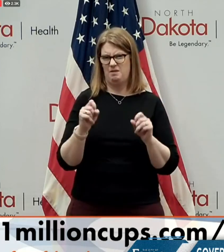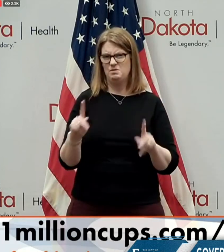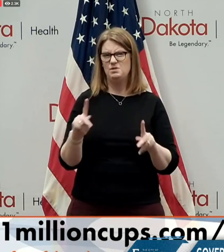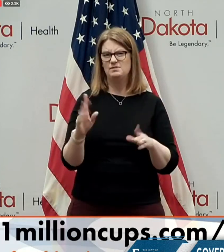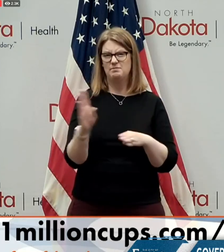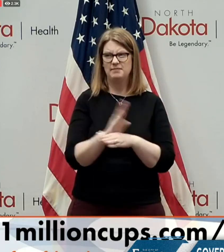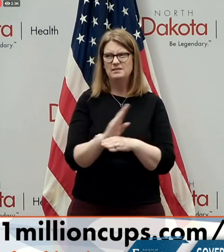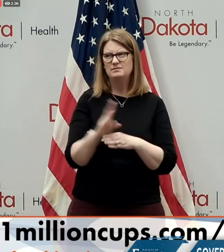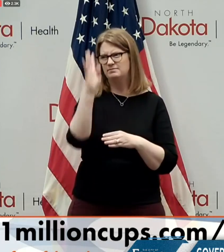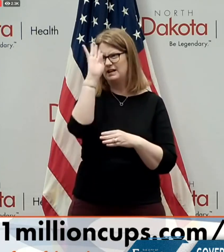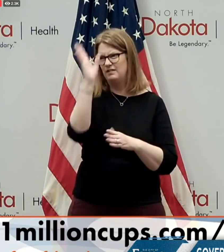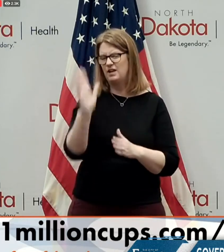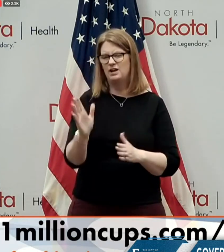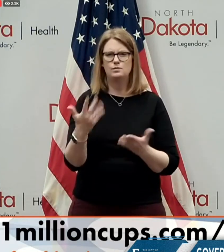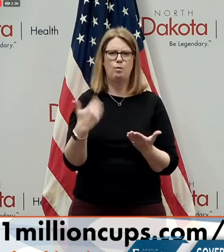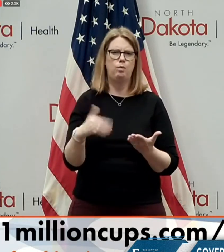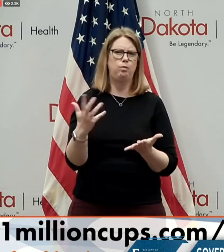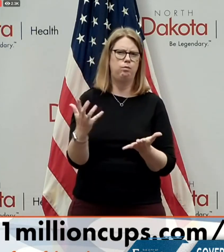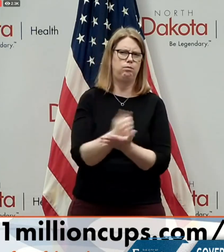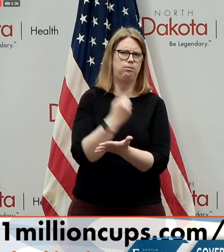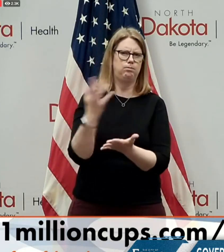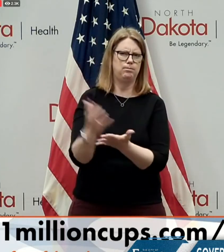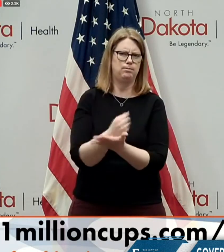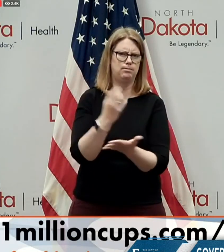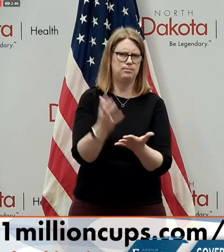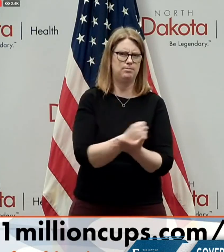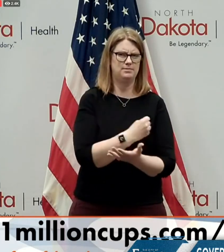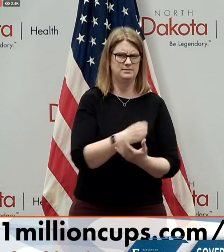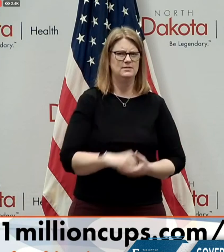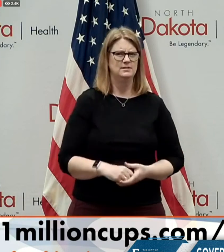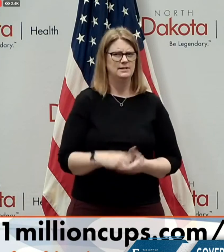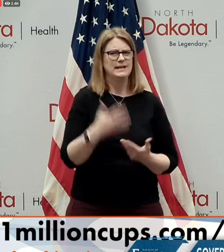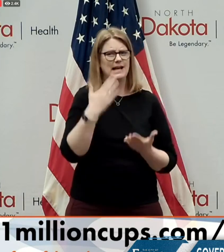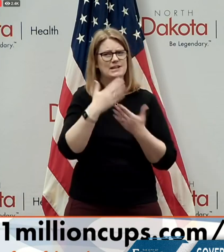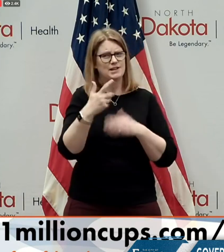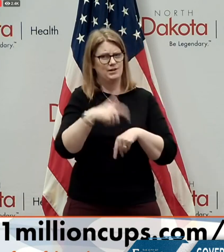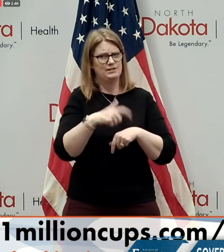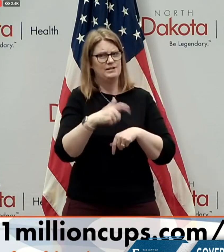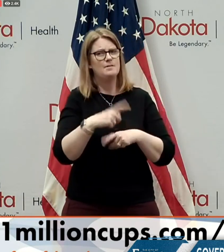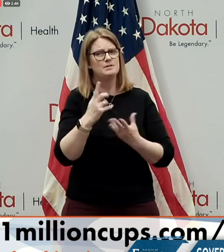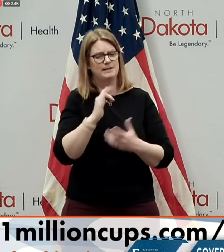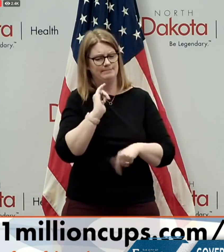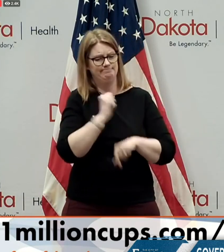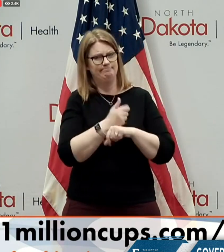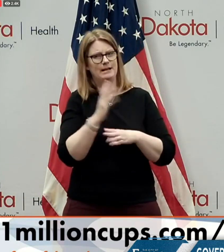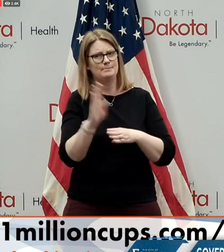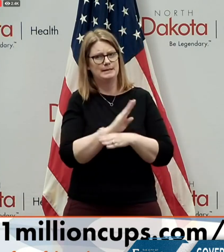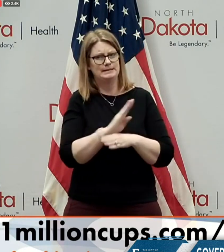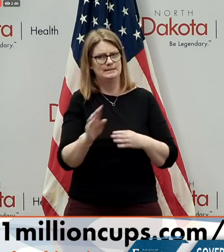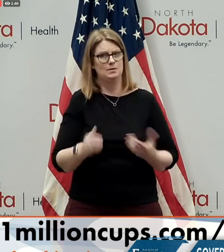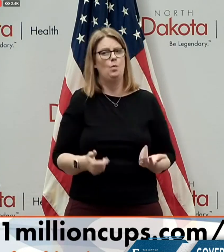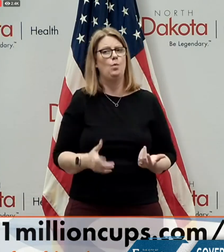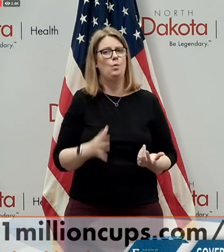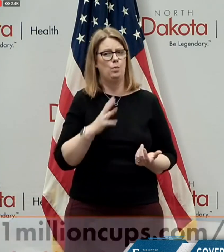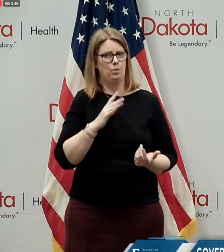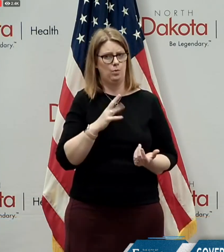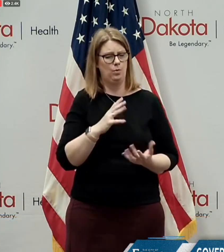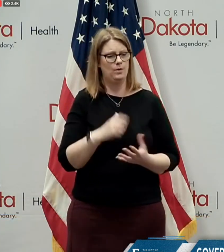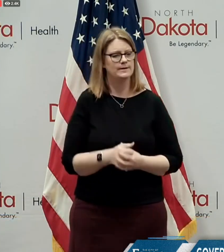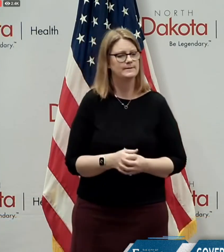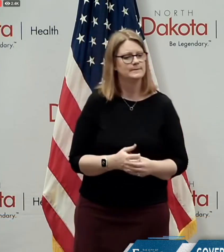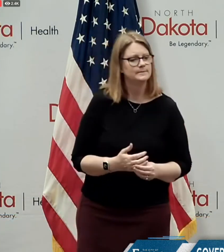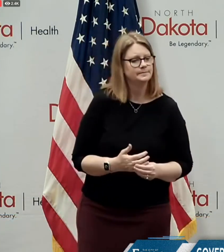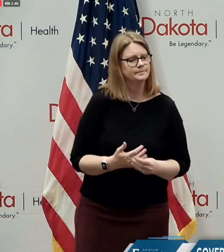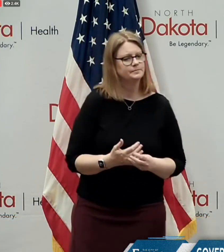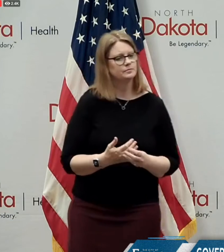with new approaches and new business models. There's never a better time to be an entrepreneur than at a time of disruption. The